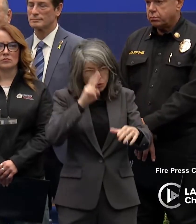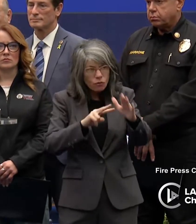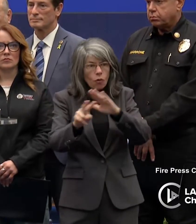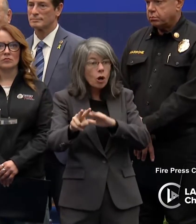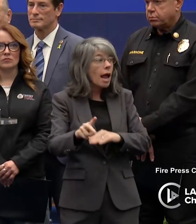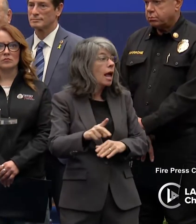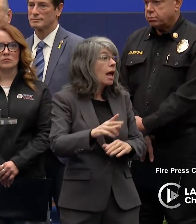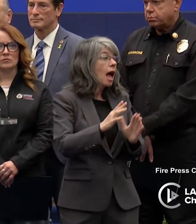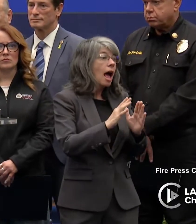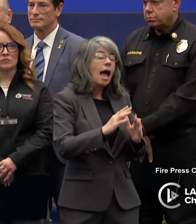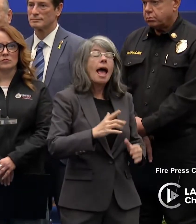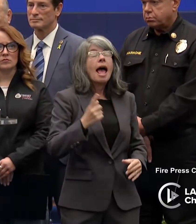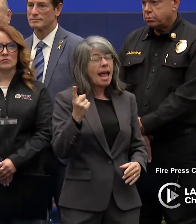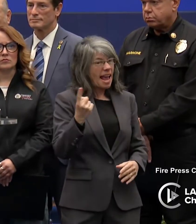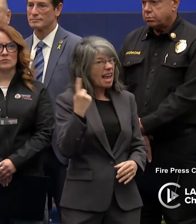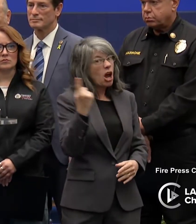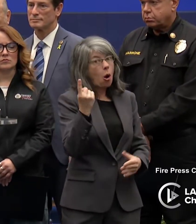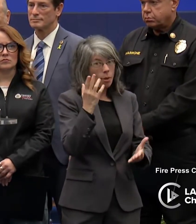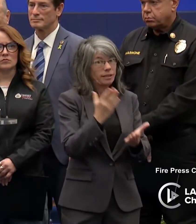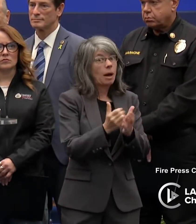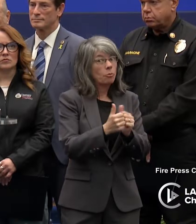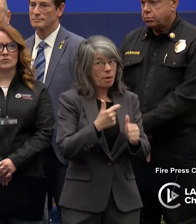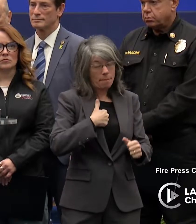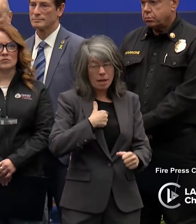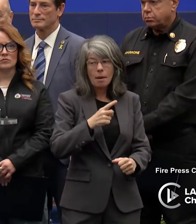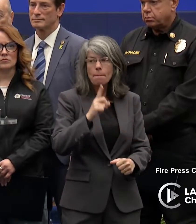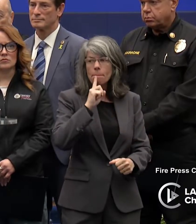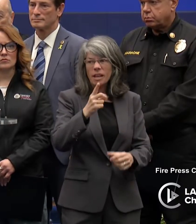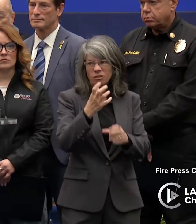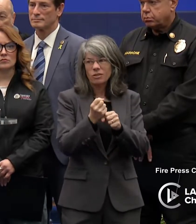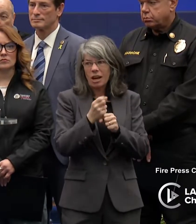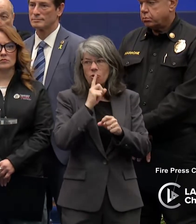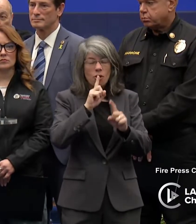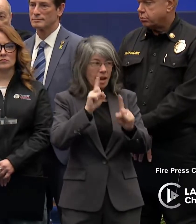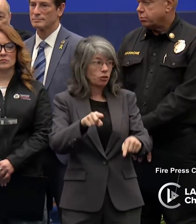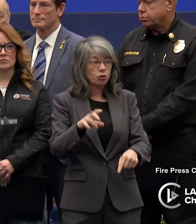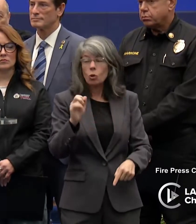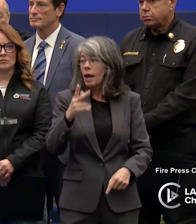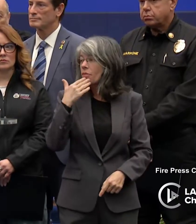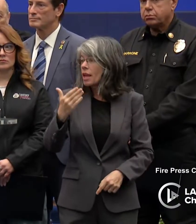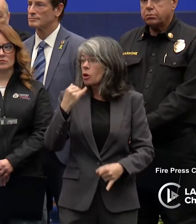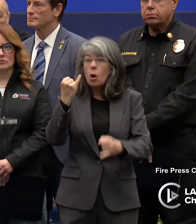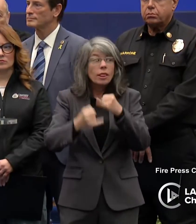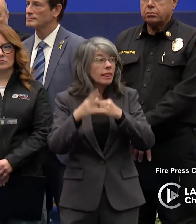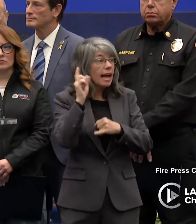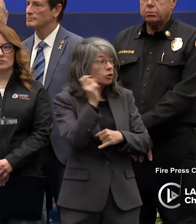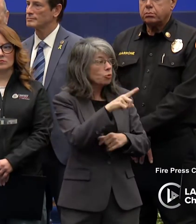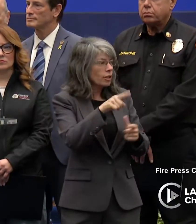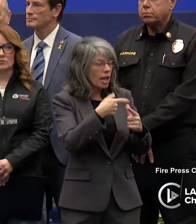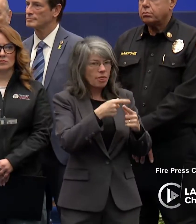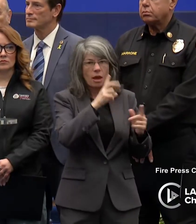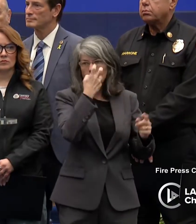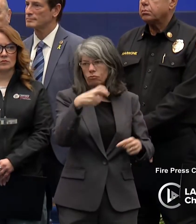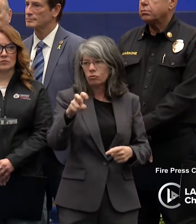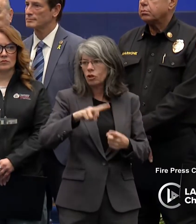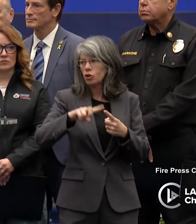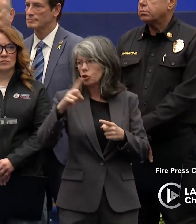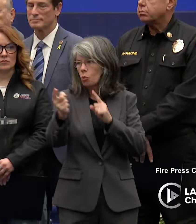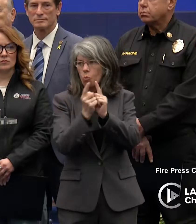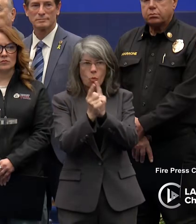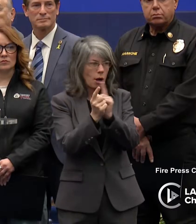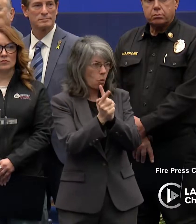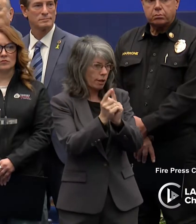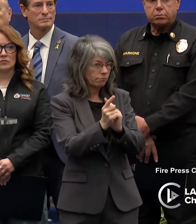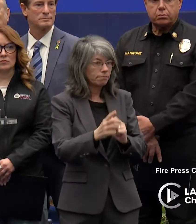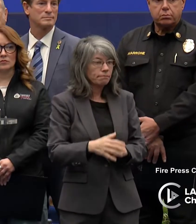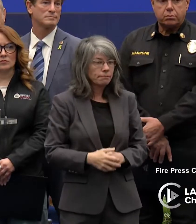The buck always stops with me, but I think you received your answer from the chief. Thank you. Last question over here, and then we will transition to one-on-ones to make sure you get